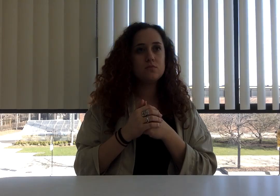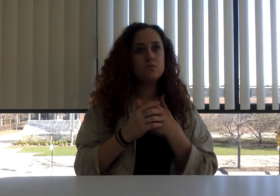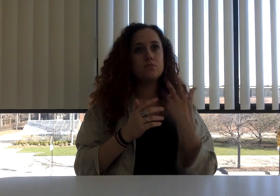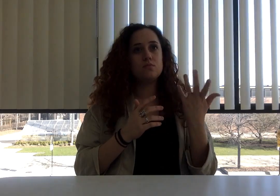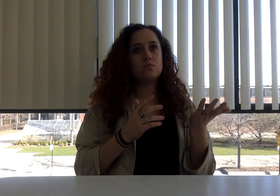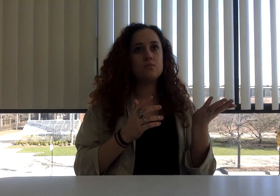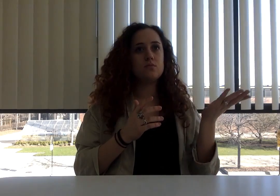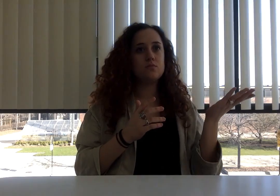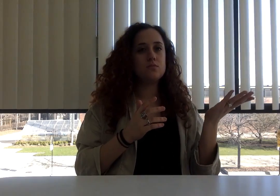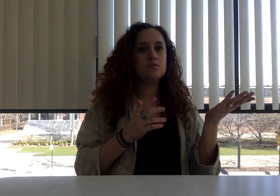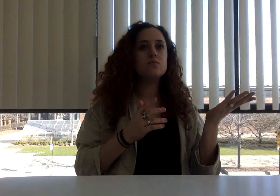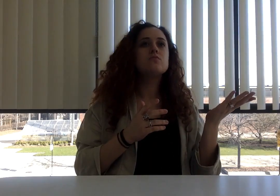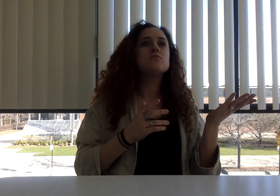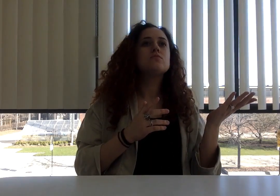3.